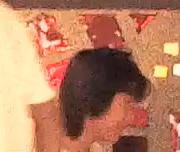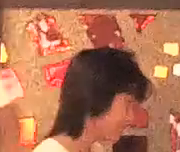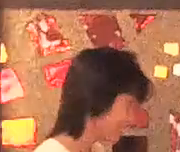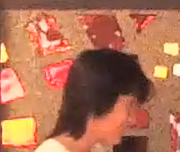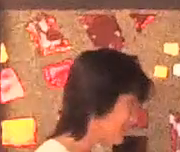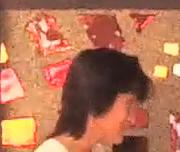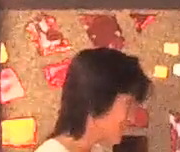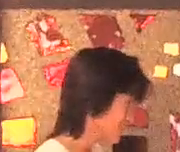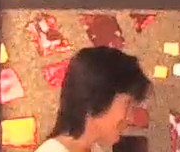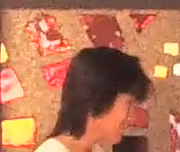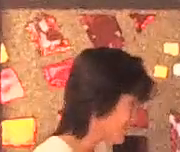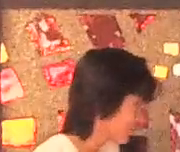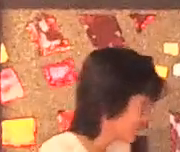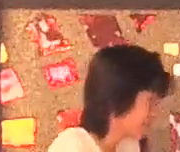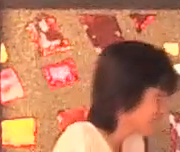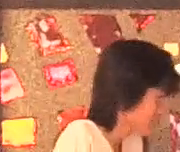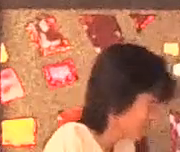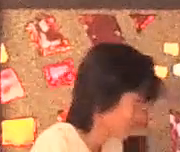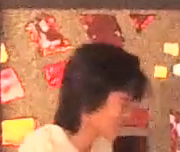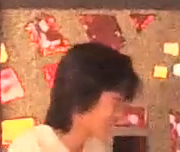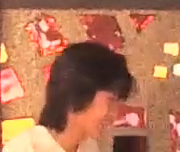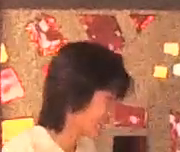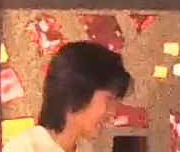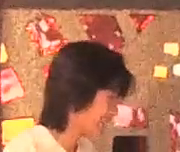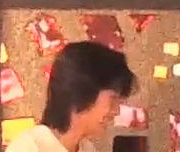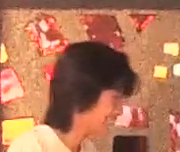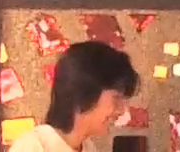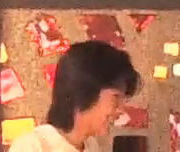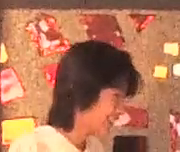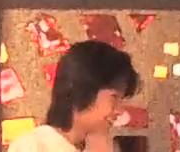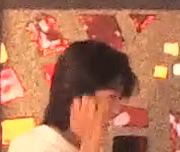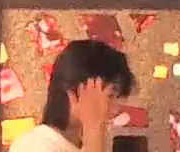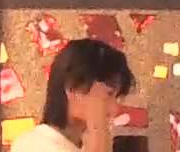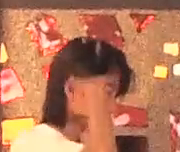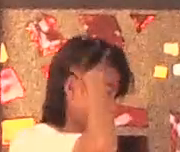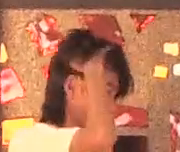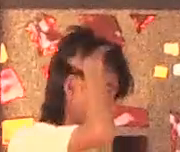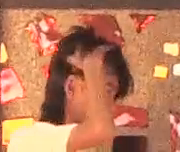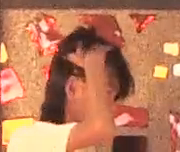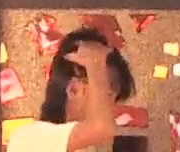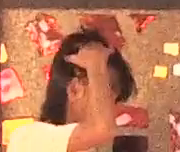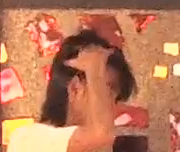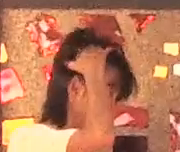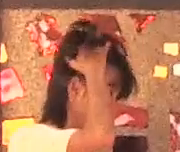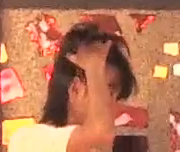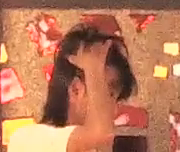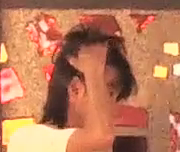Yeah.